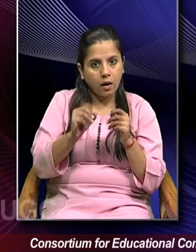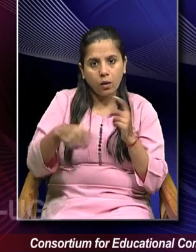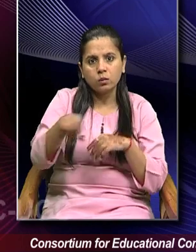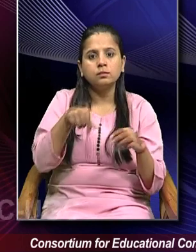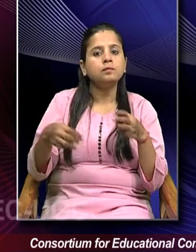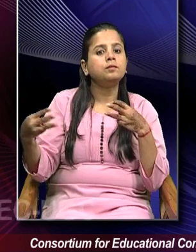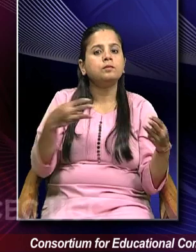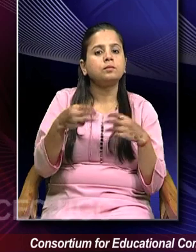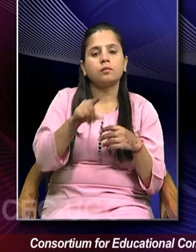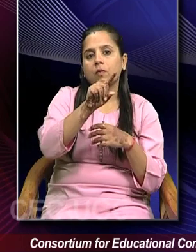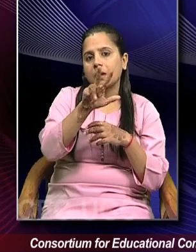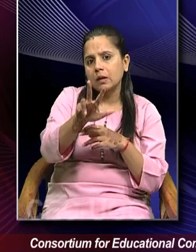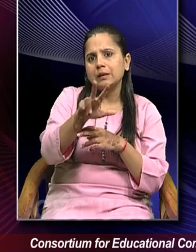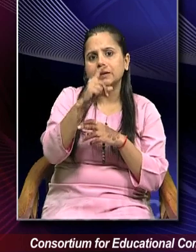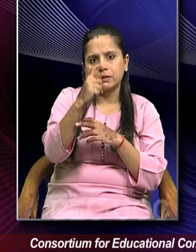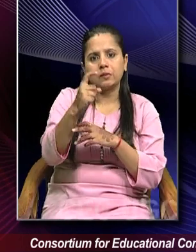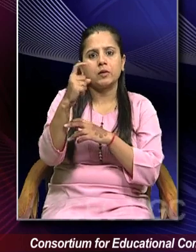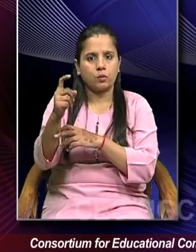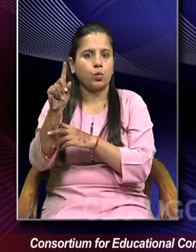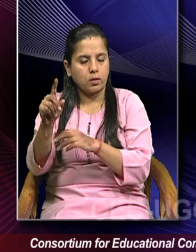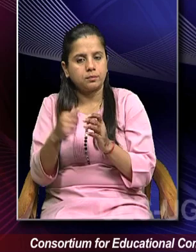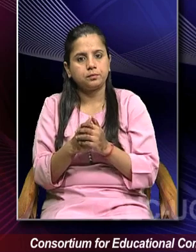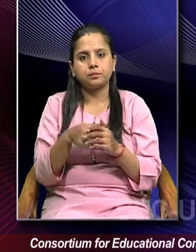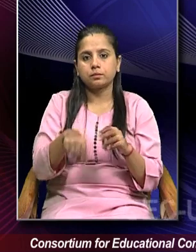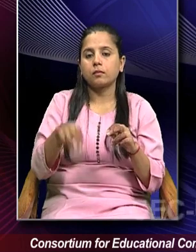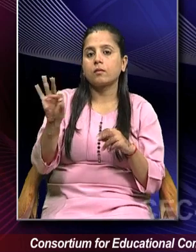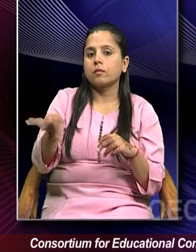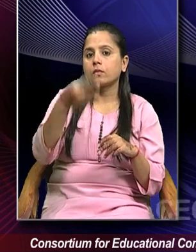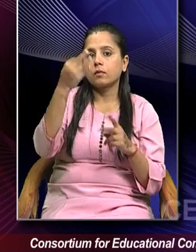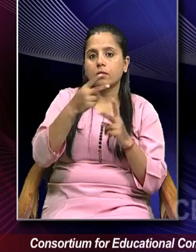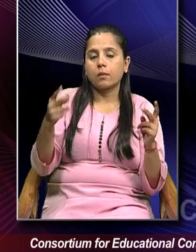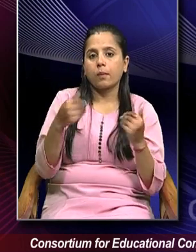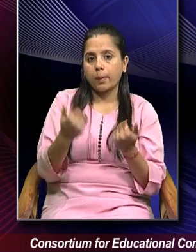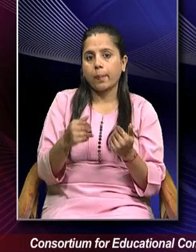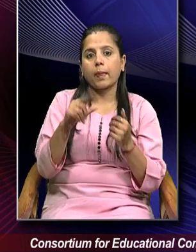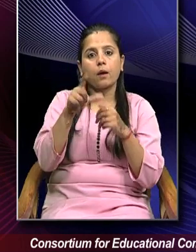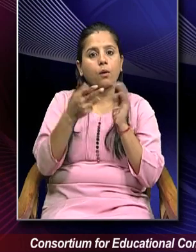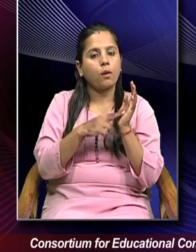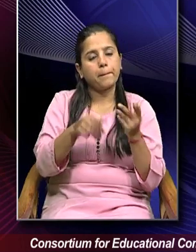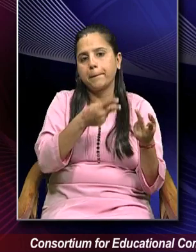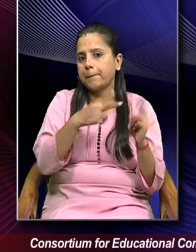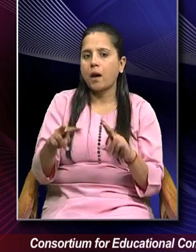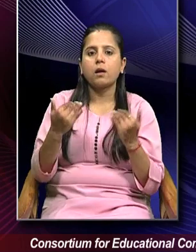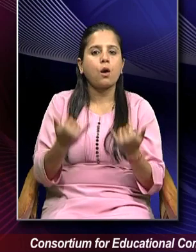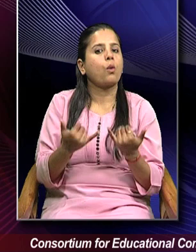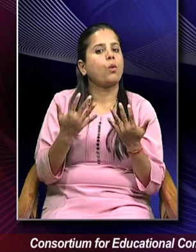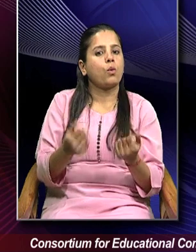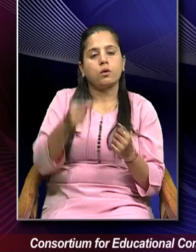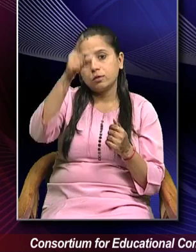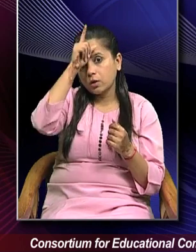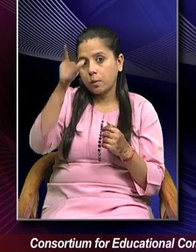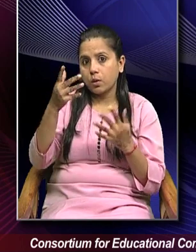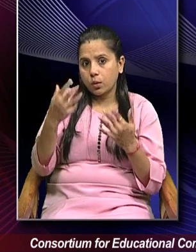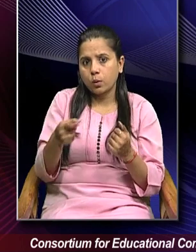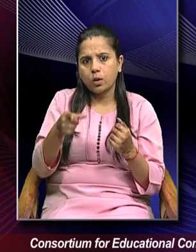in 1870-71, and French, they wanted Alsace-Lorraine back now, and Germany wanted to